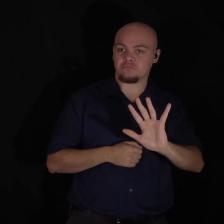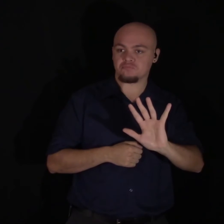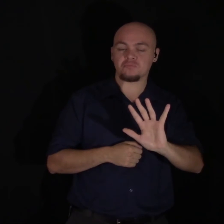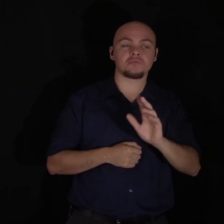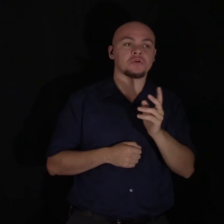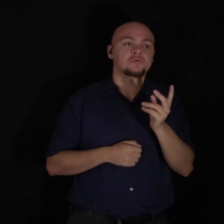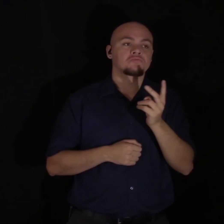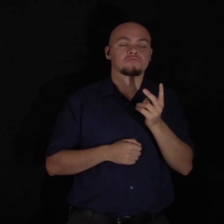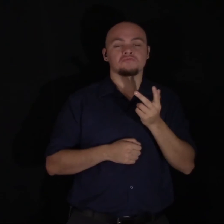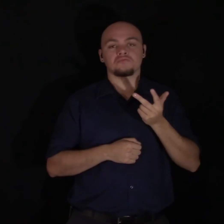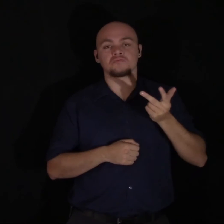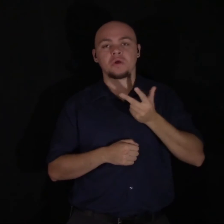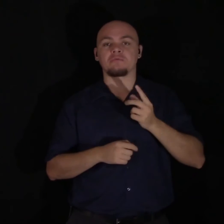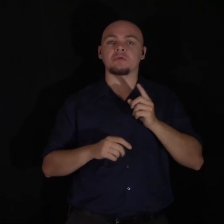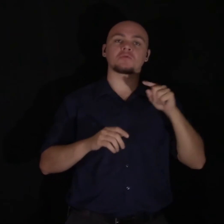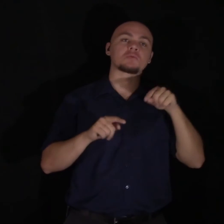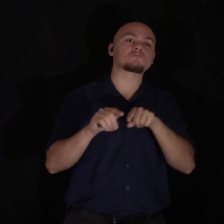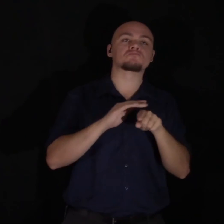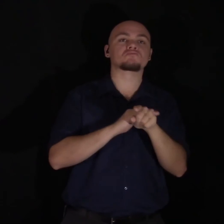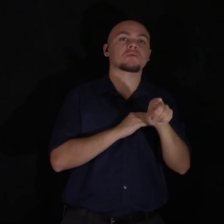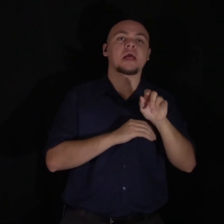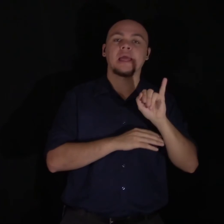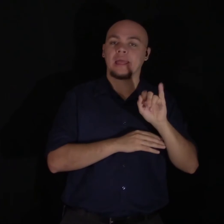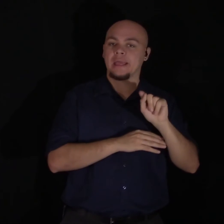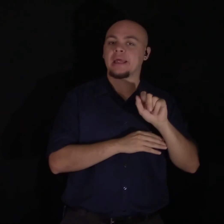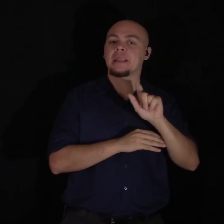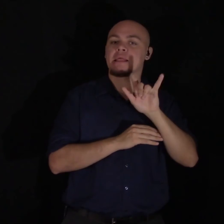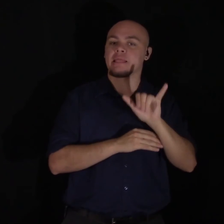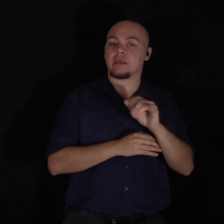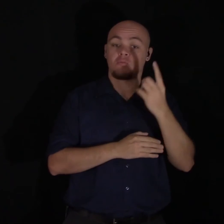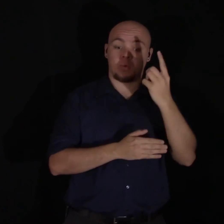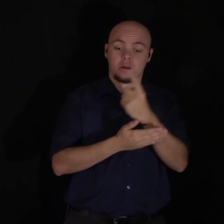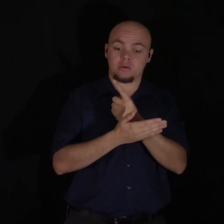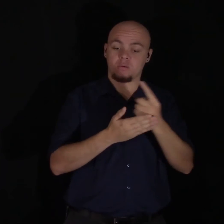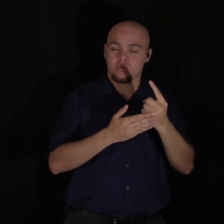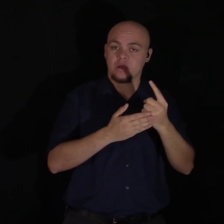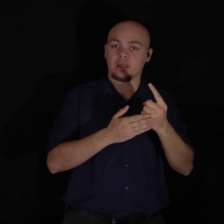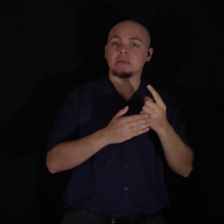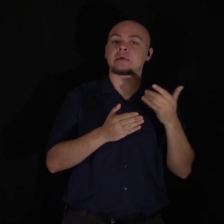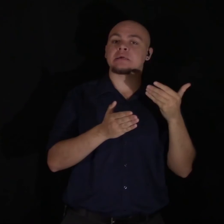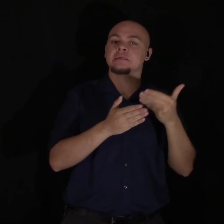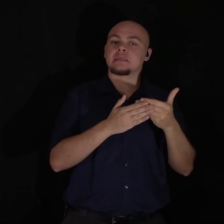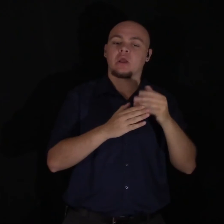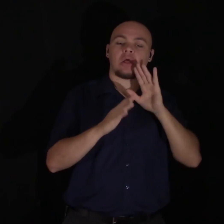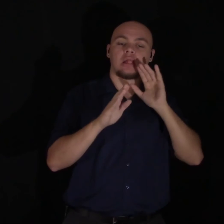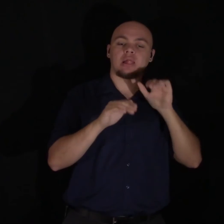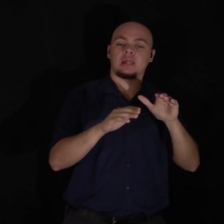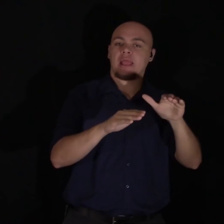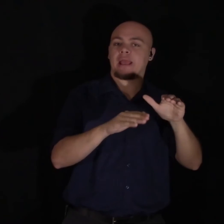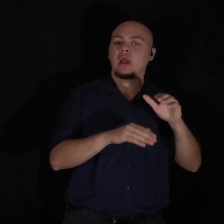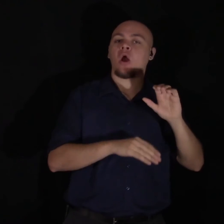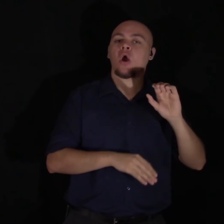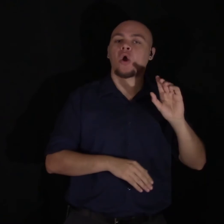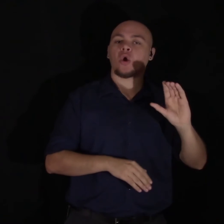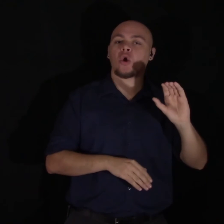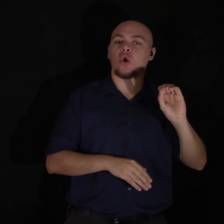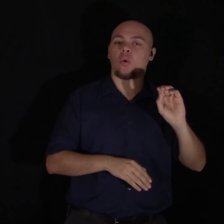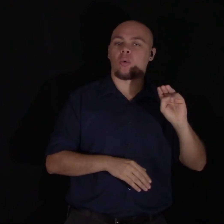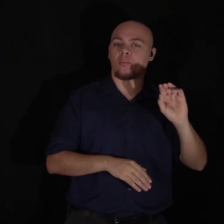beyond the frontiers of Italy, they passed a week on the shores of the Lake of Como. Their benevolent disposition often made